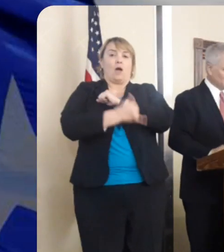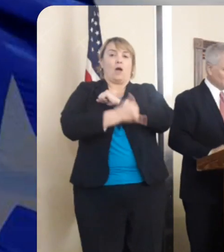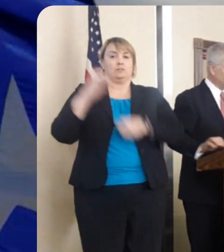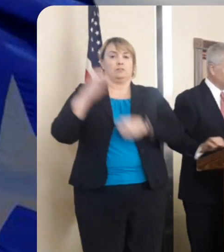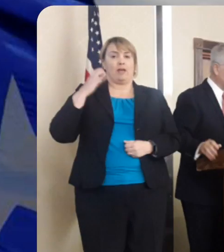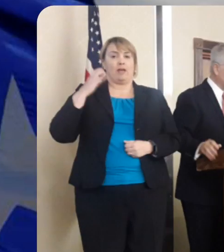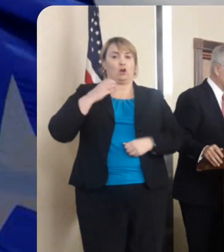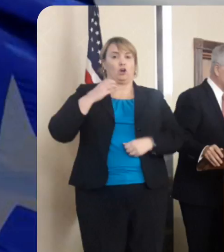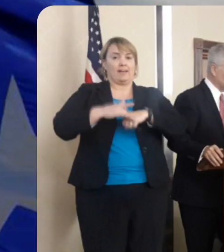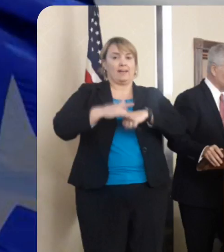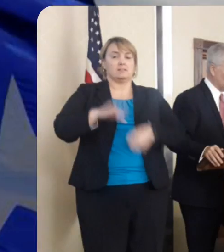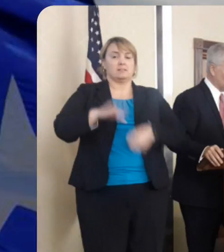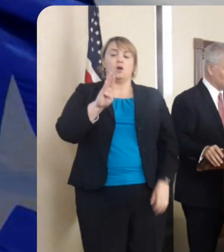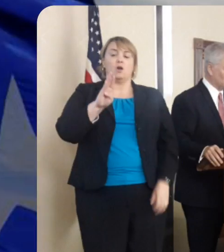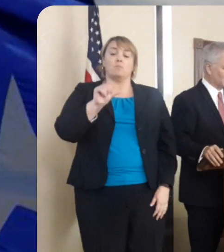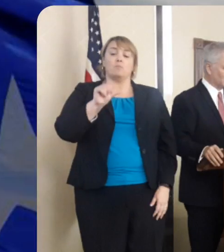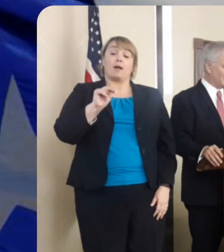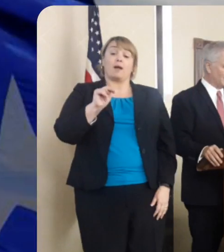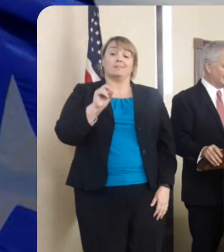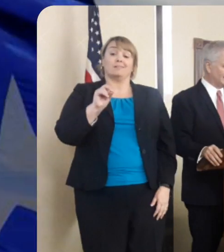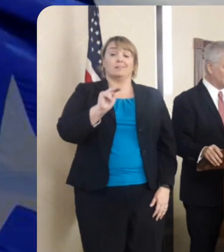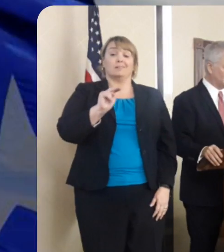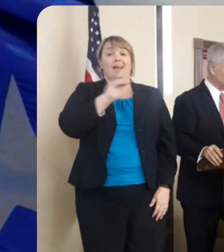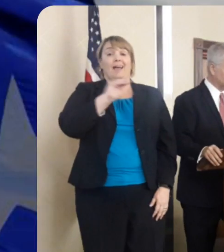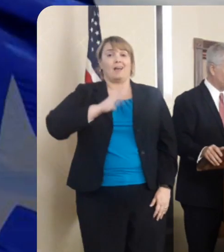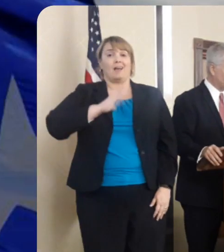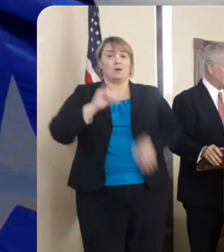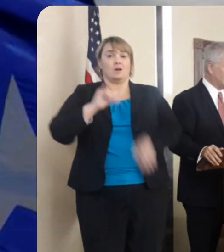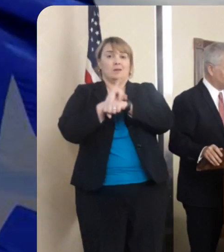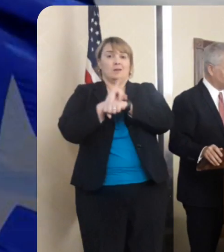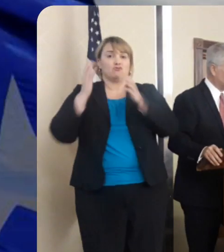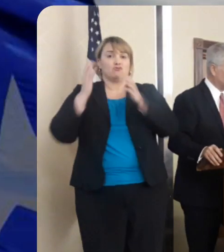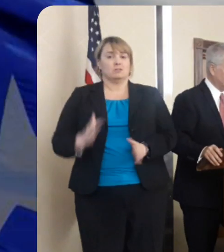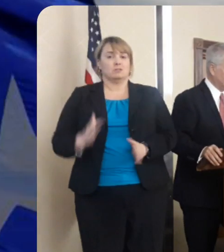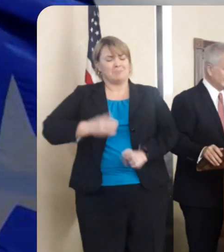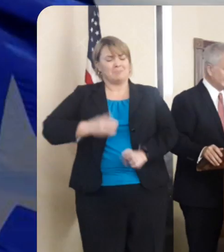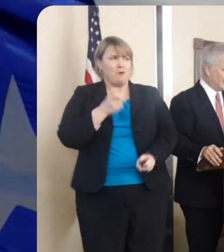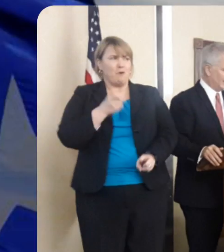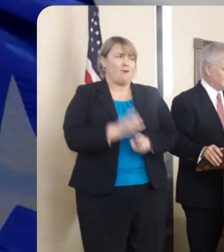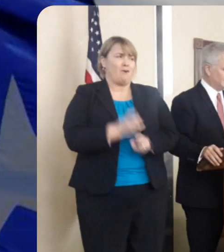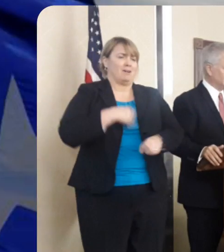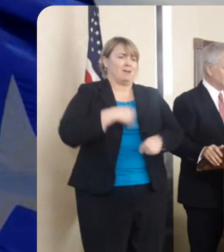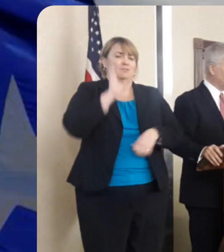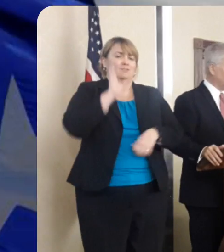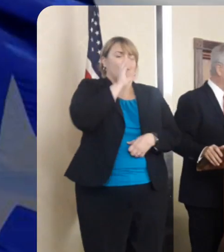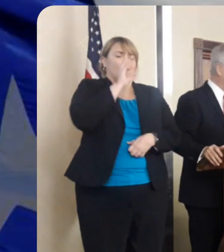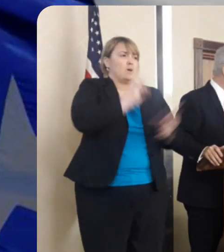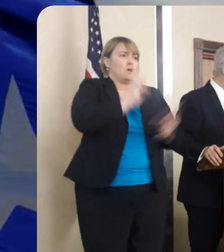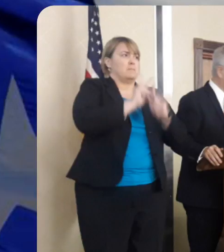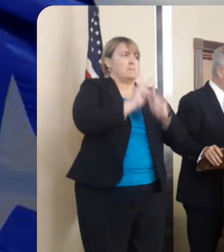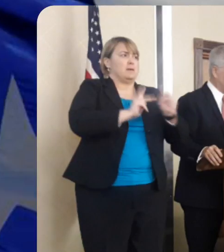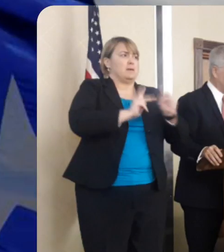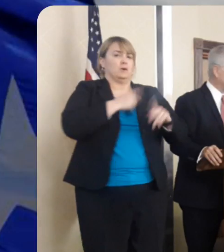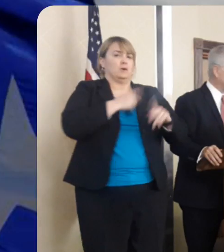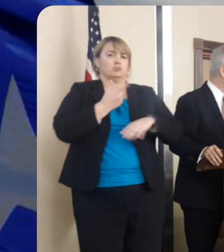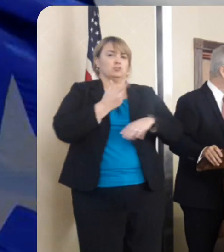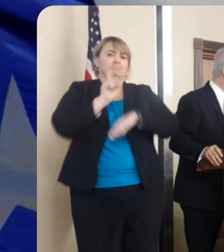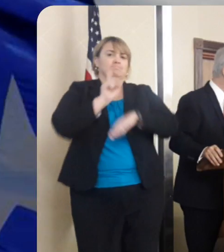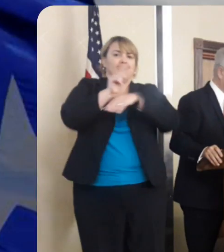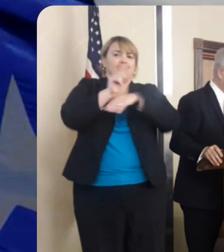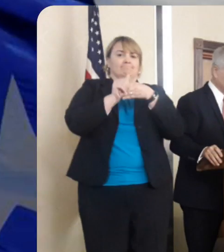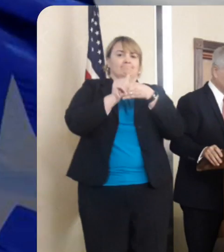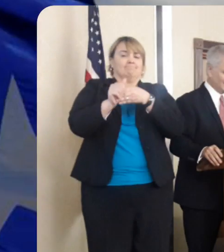Brandon and the interns have been hard at work finding people to step up at counties in counties that did not have people file for county chair in March